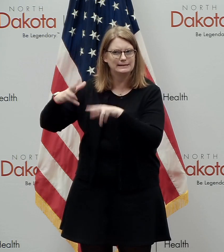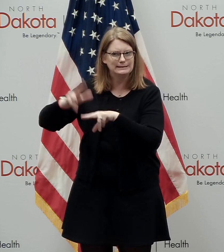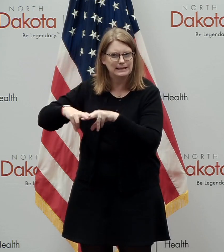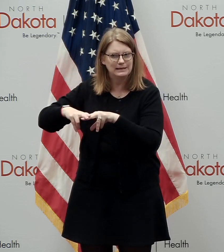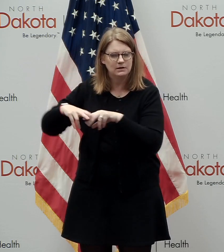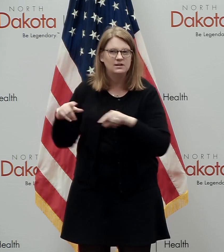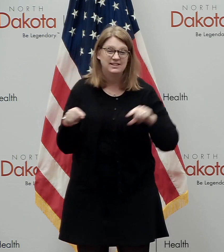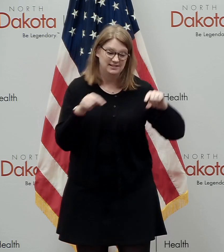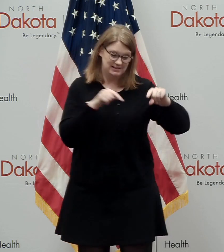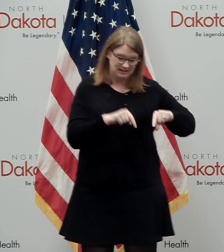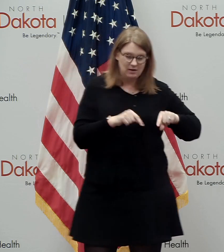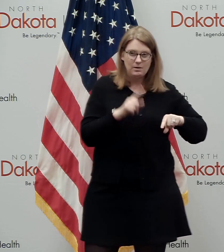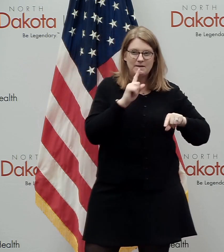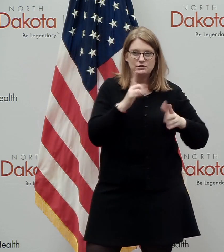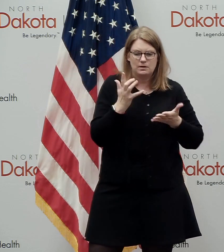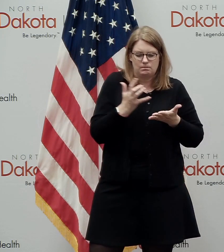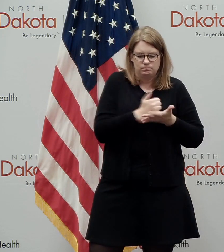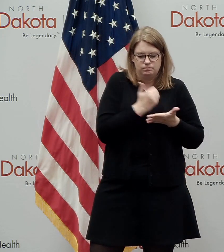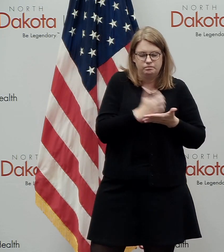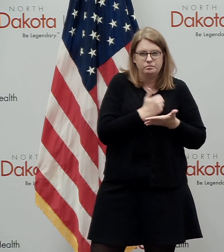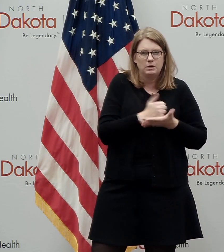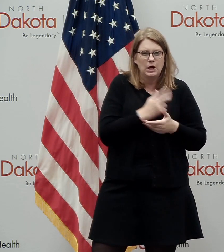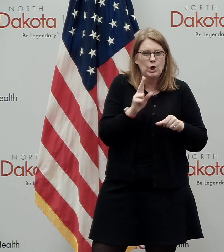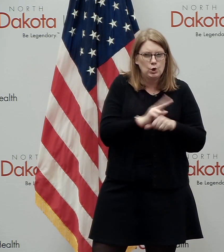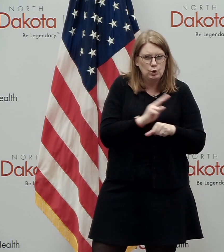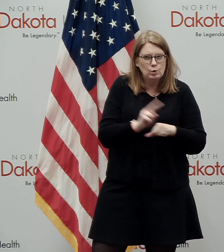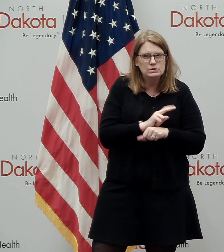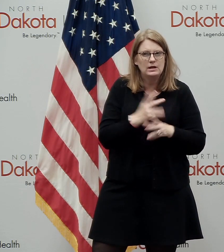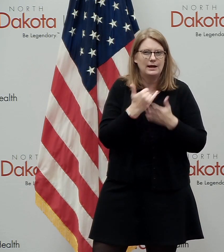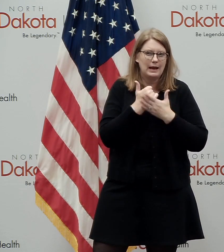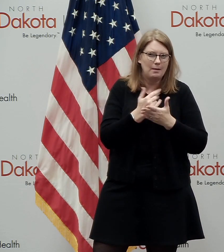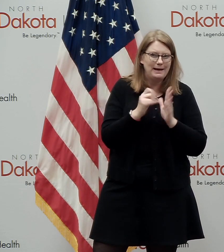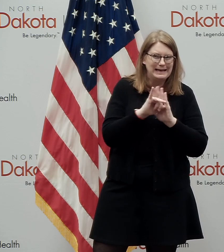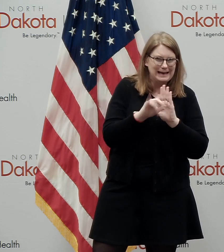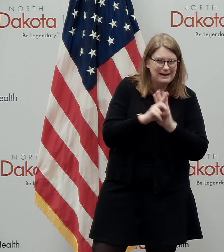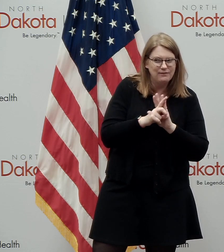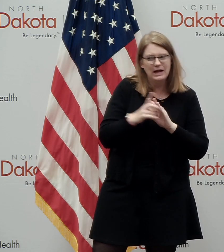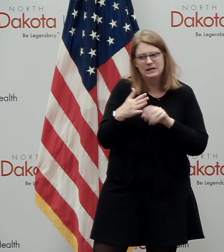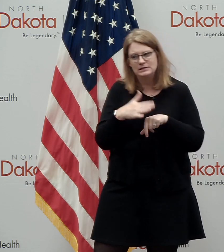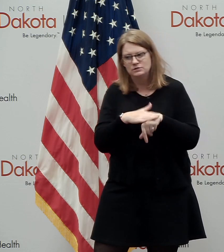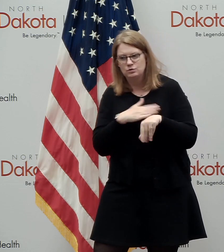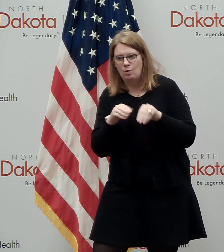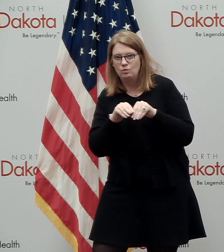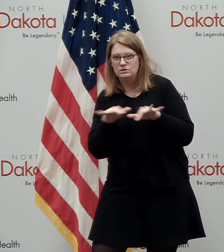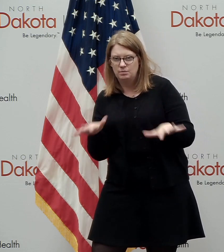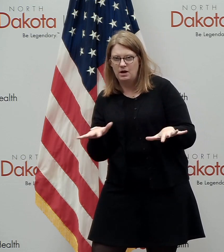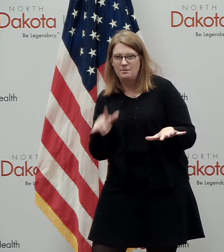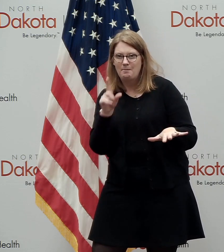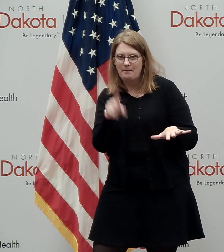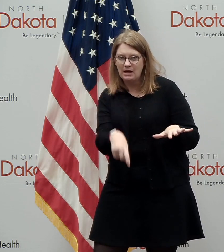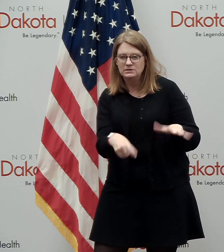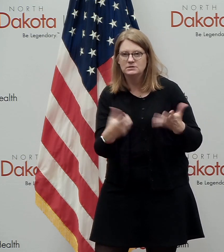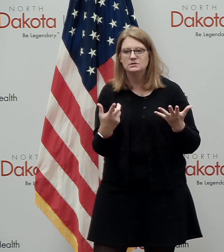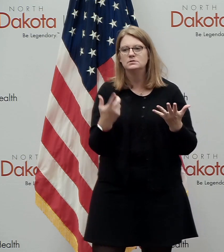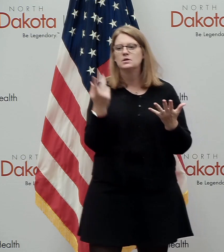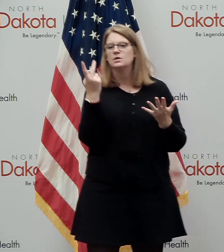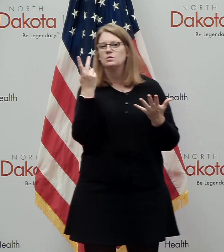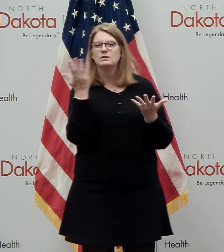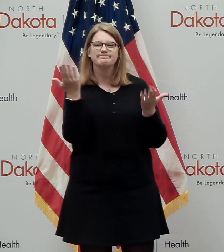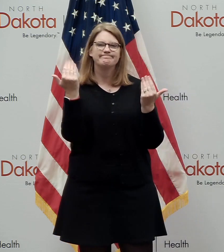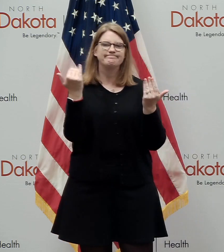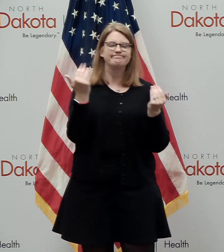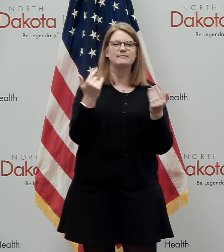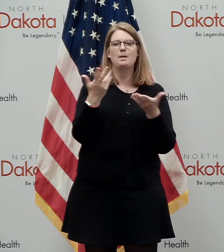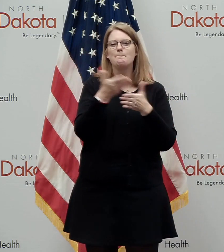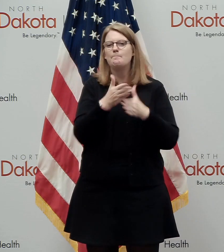to do is make sure that we're using that capacity to help identify and slow the spread. And so again, looking for partners that want to test